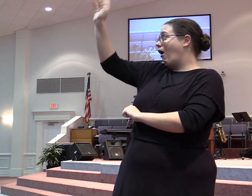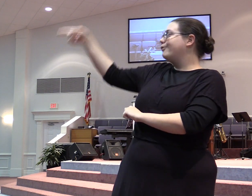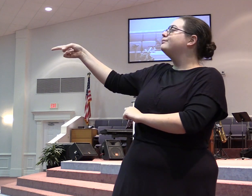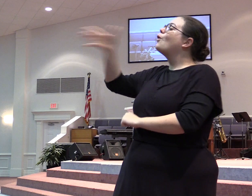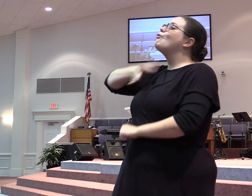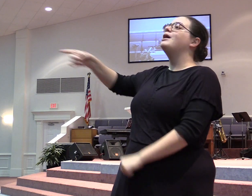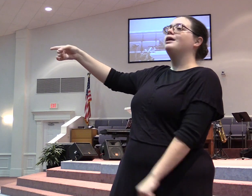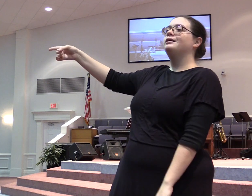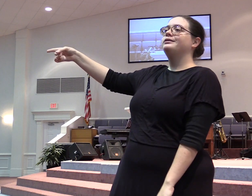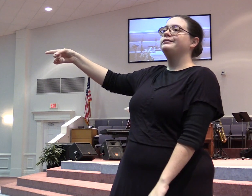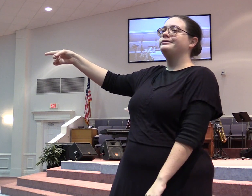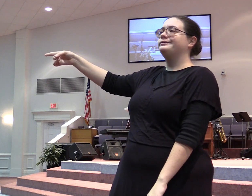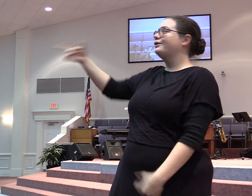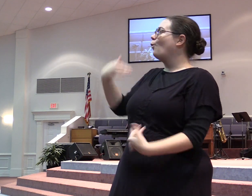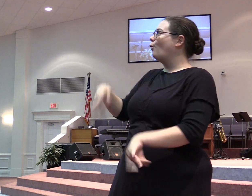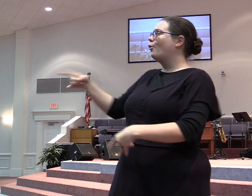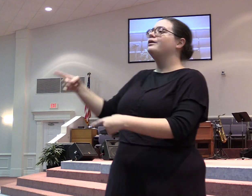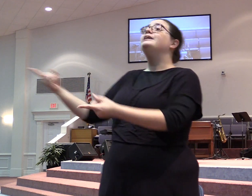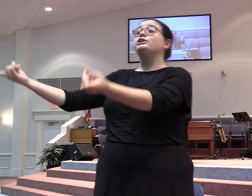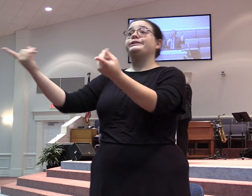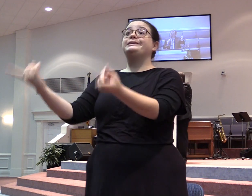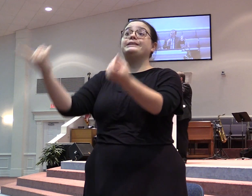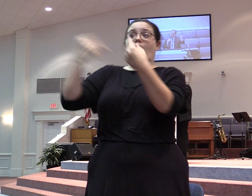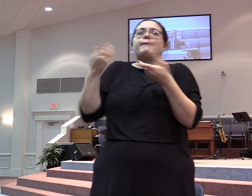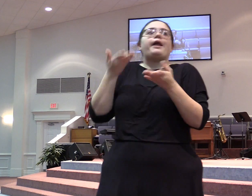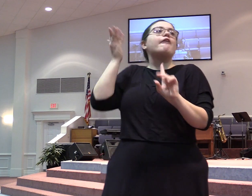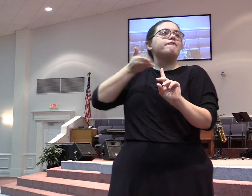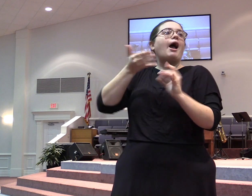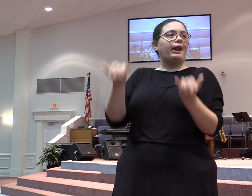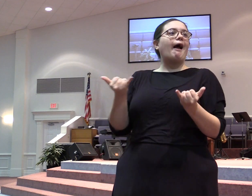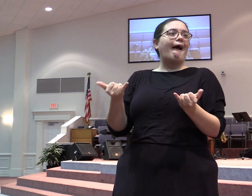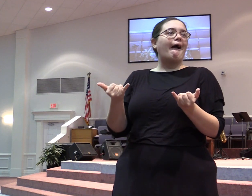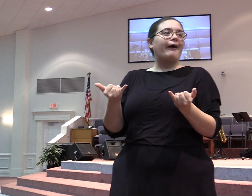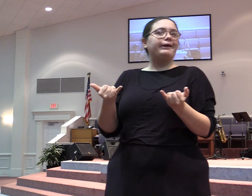you. Sister Ava's going to make this her home church.